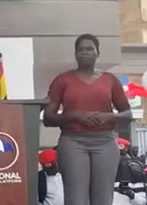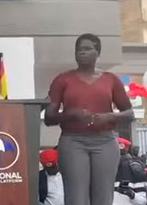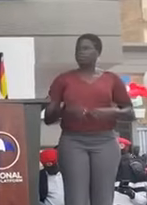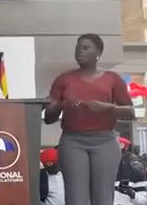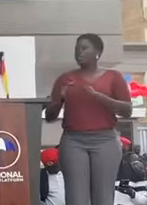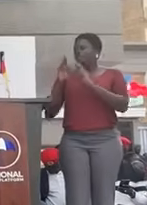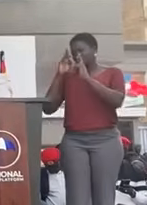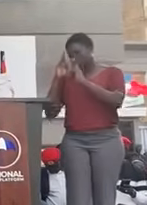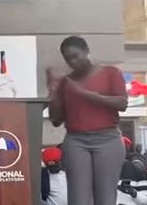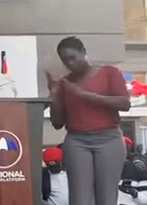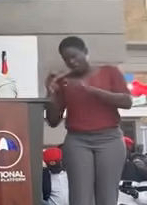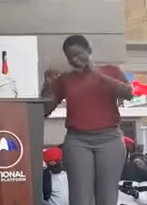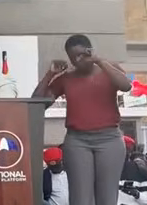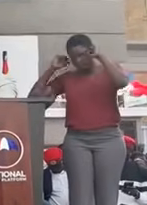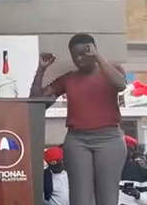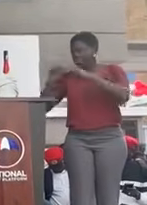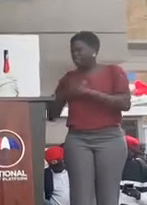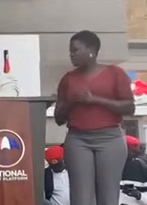Mr. President, sir,